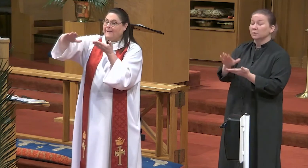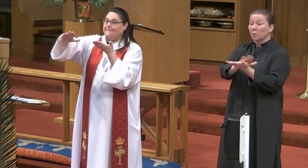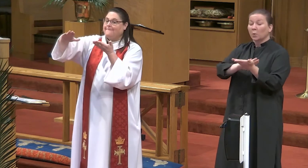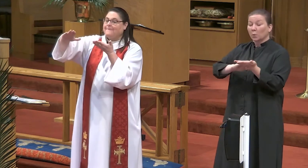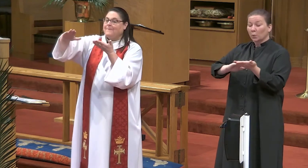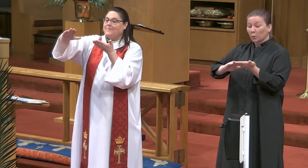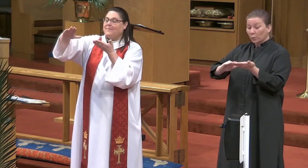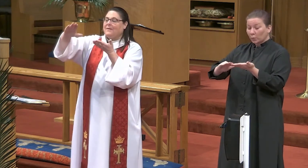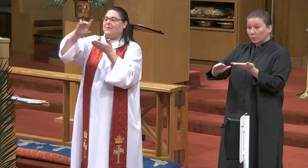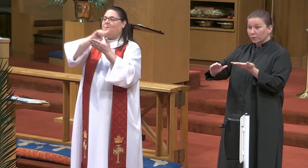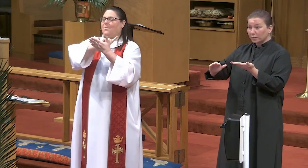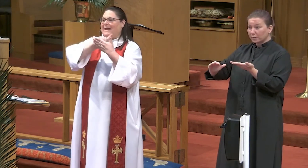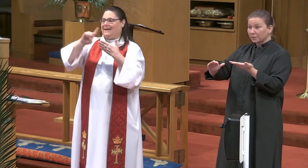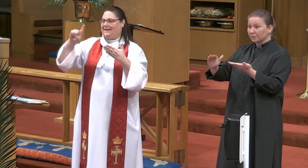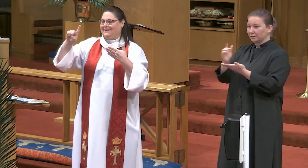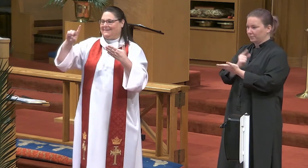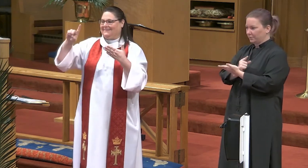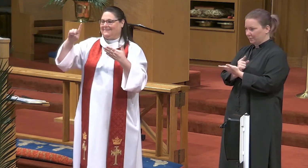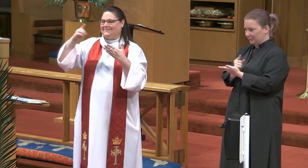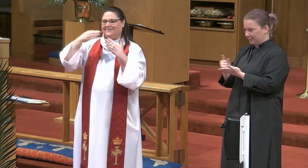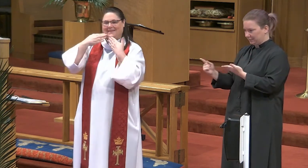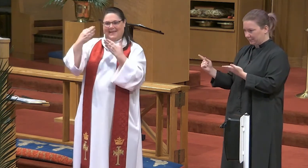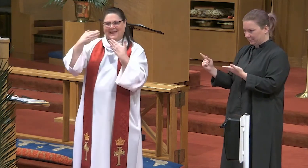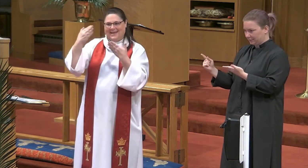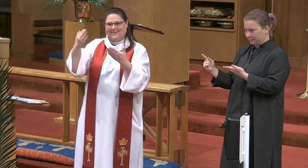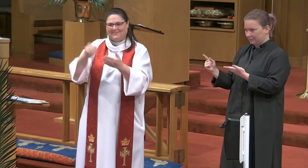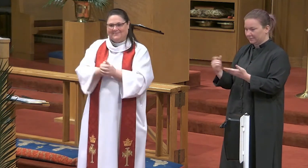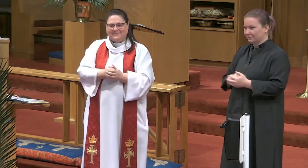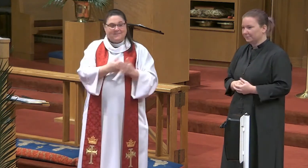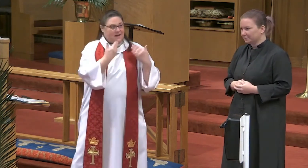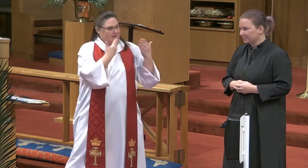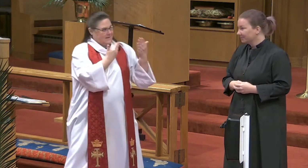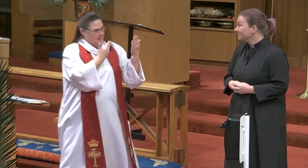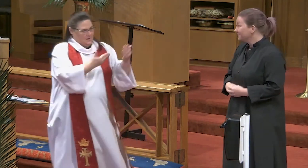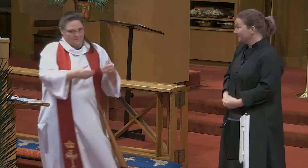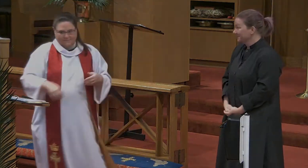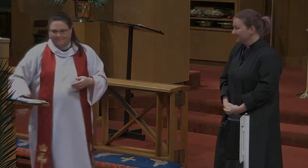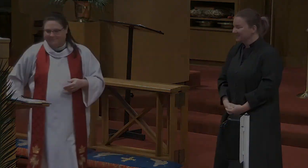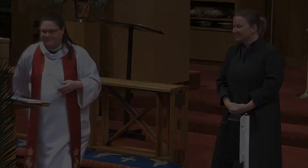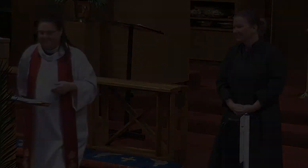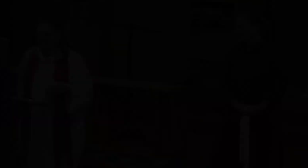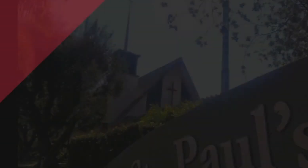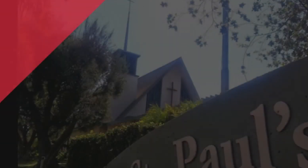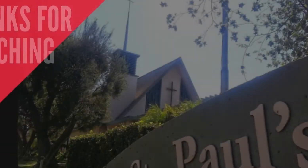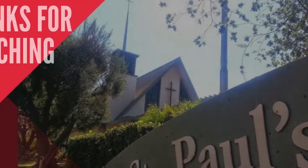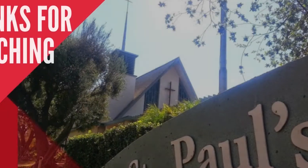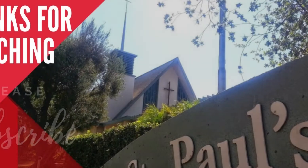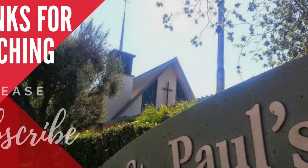Holy Week. Thank you. Thank you.